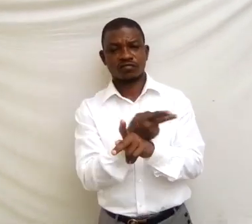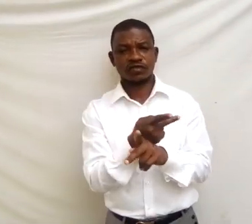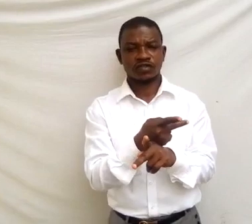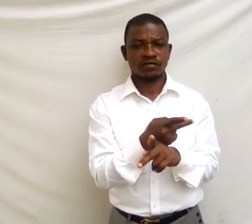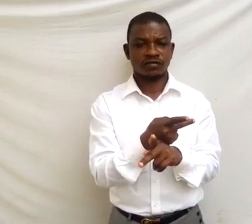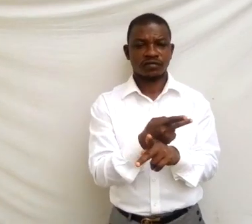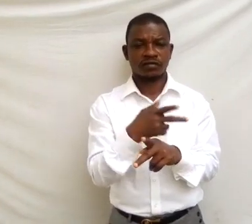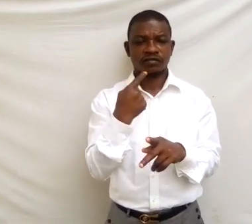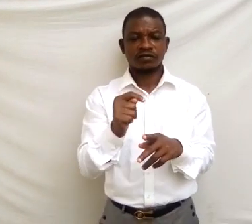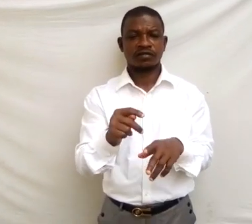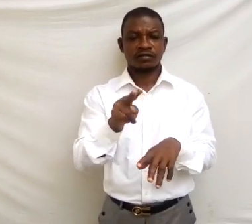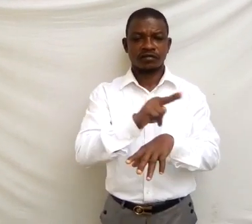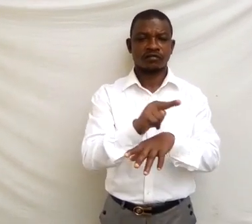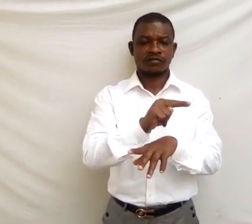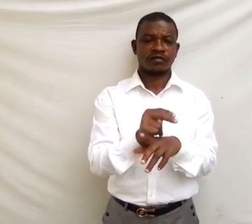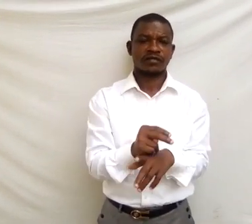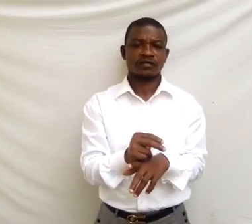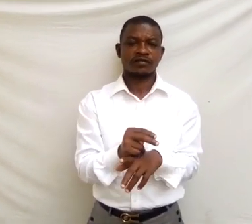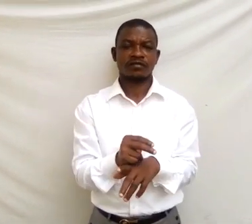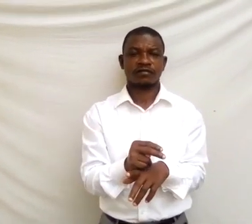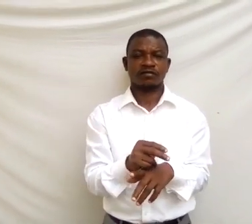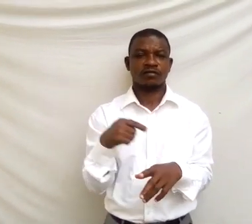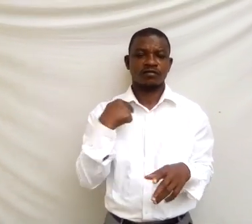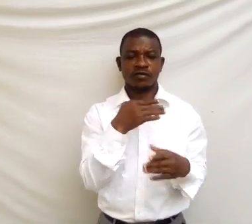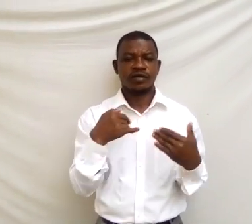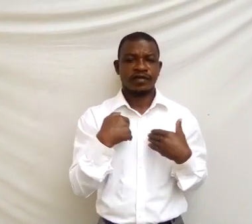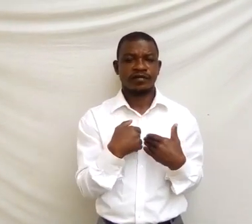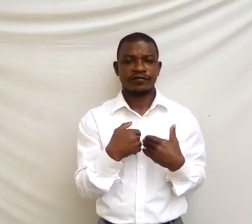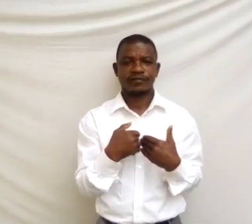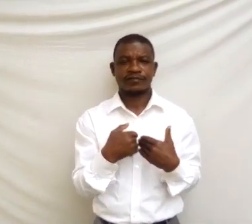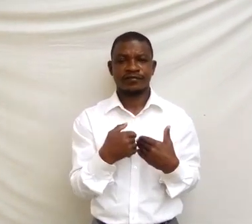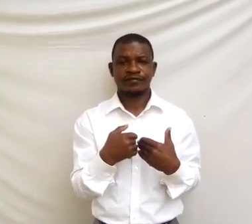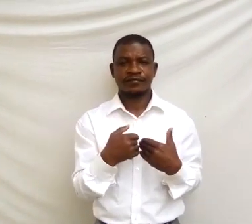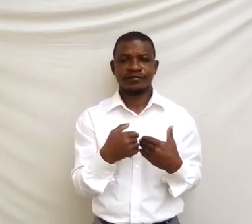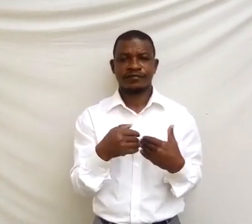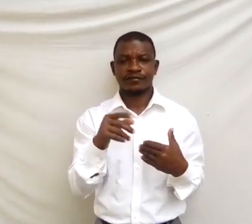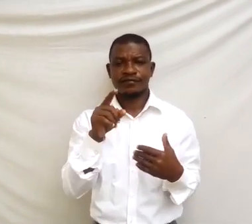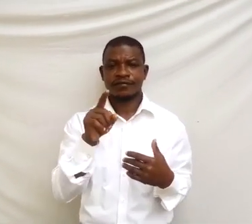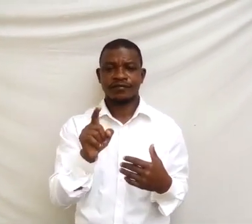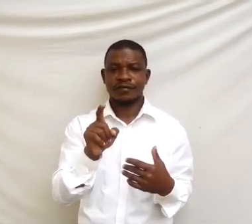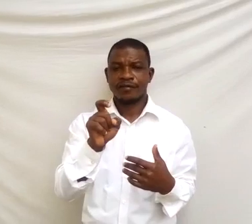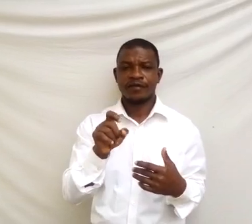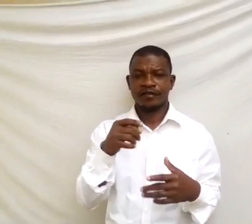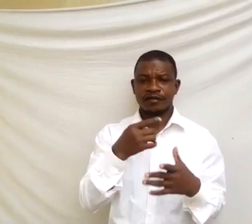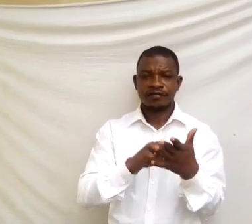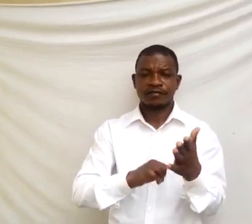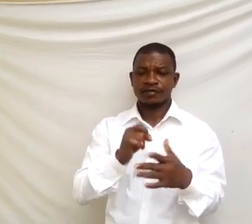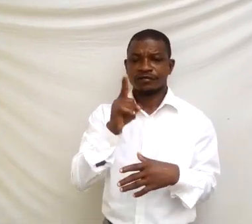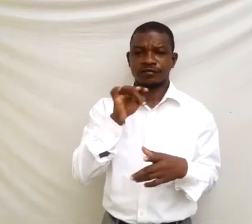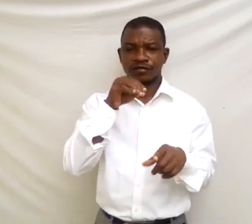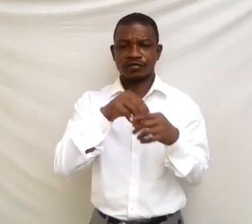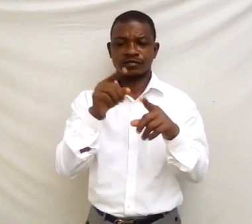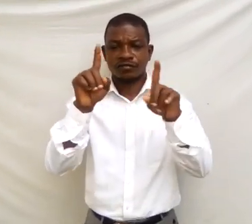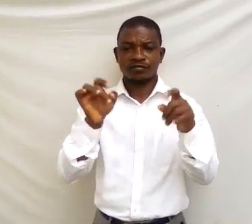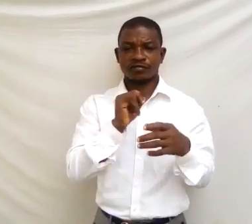the numerators. We have x minus 1 into brackets, x plus